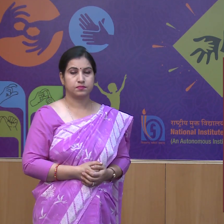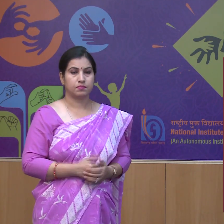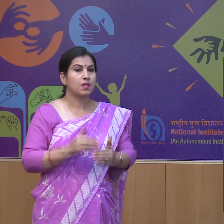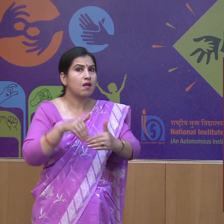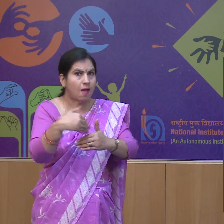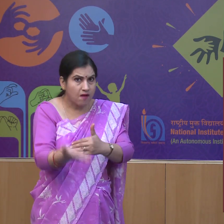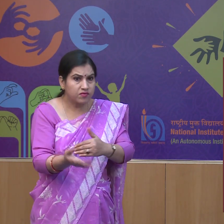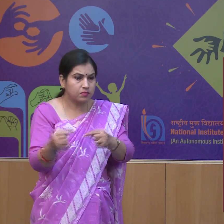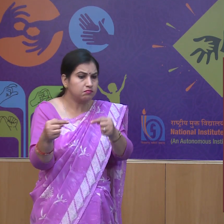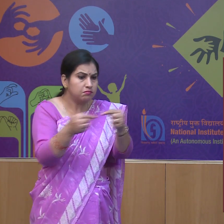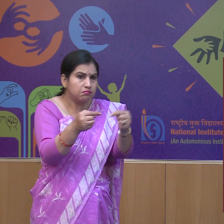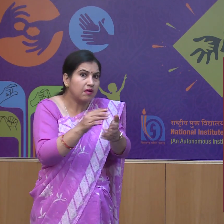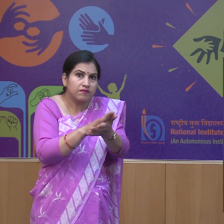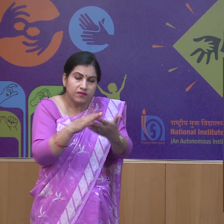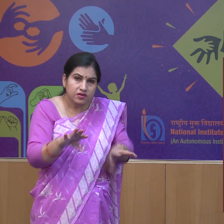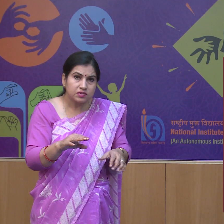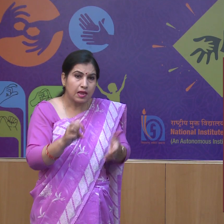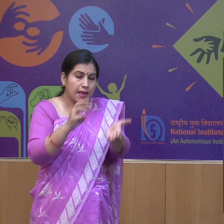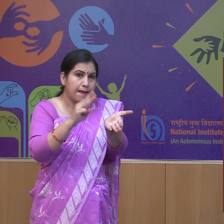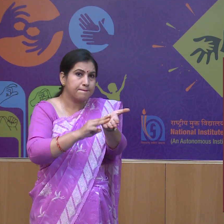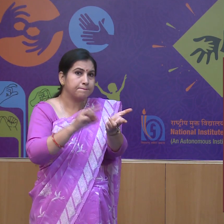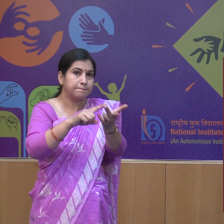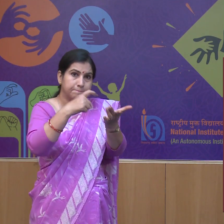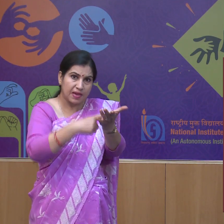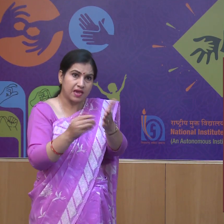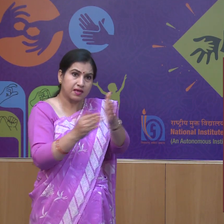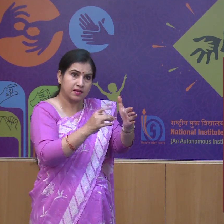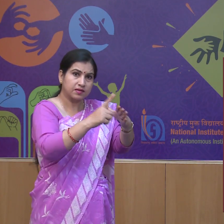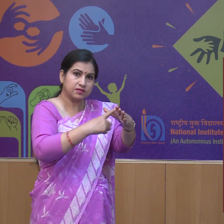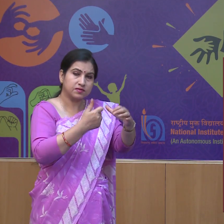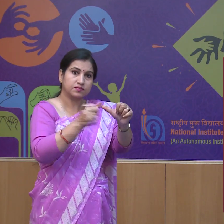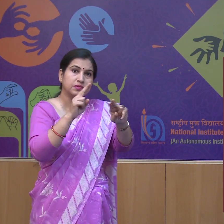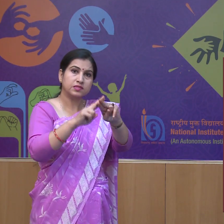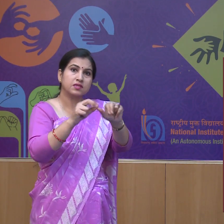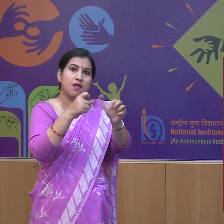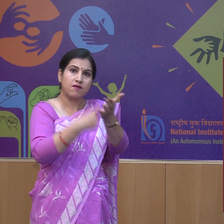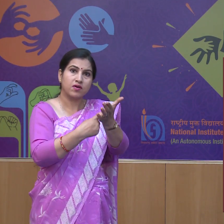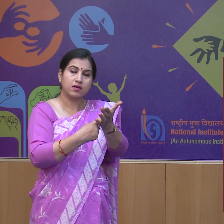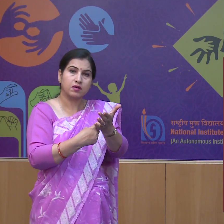After the battle, Mir Jafar was made the Nawab of Bengal.